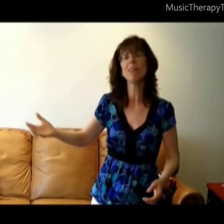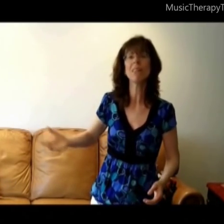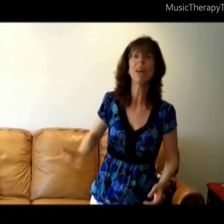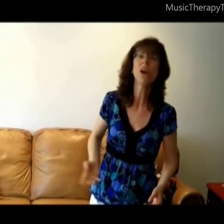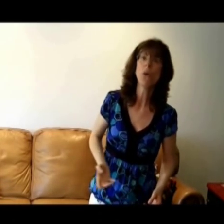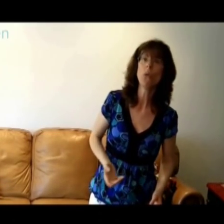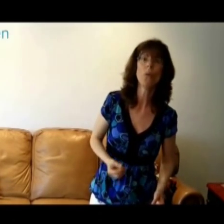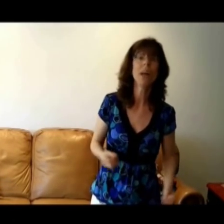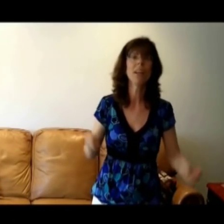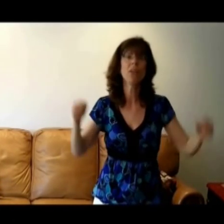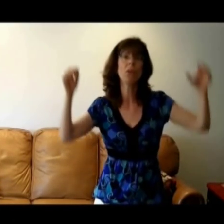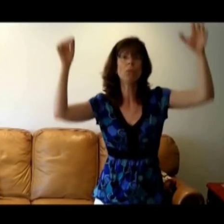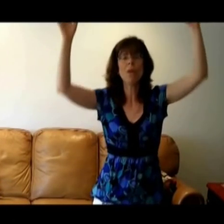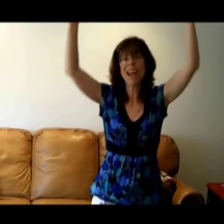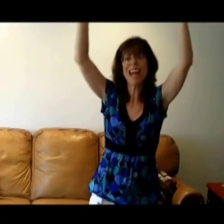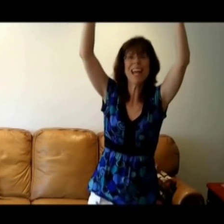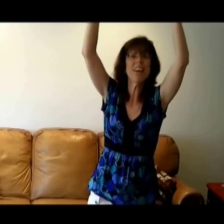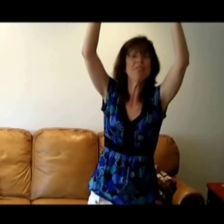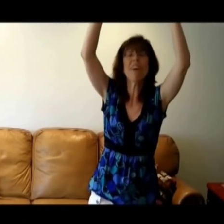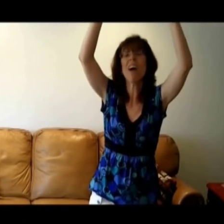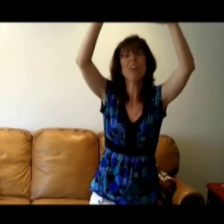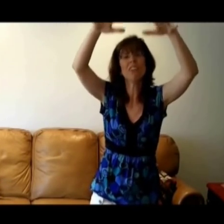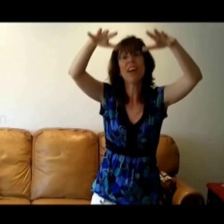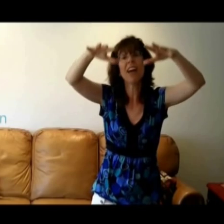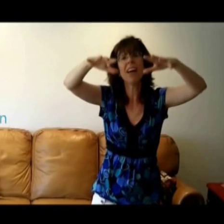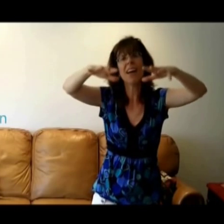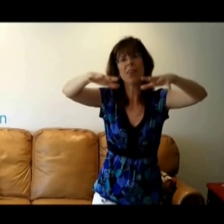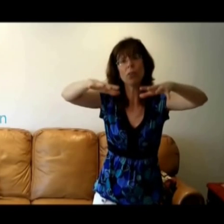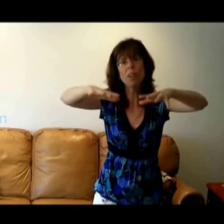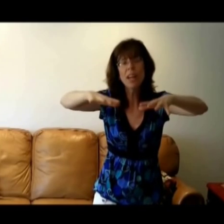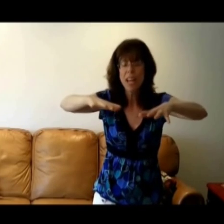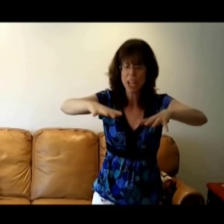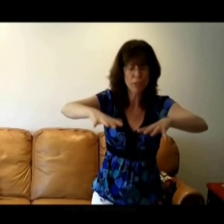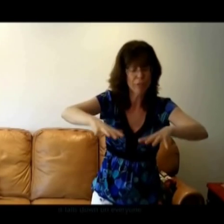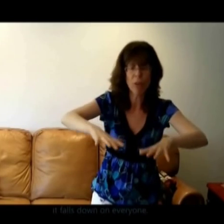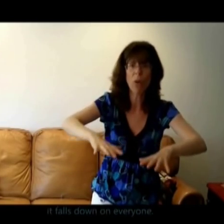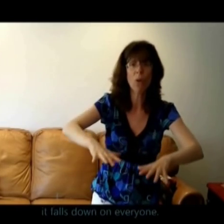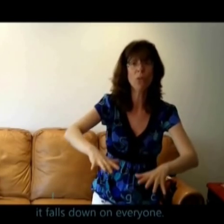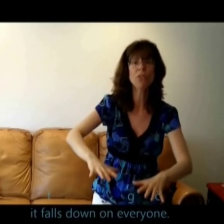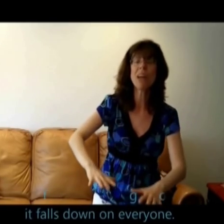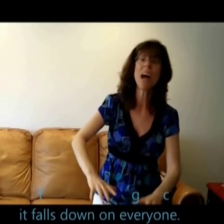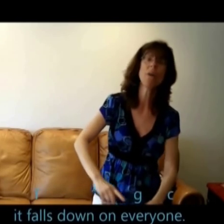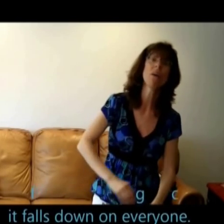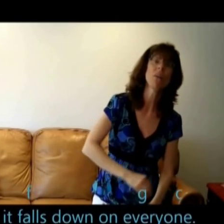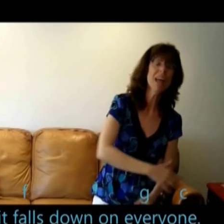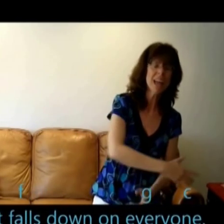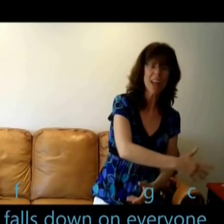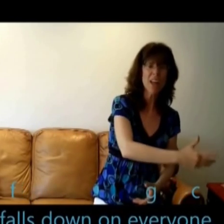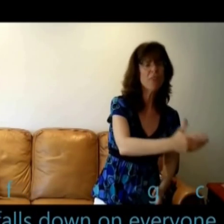everyone. When the rain falls down, it falls down on